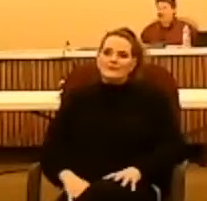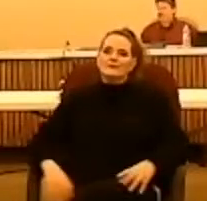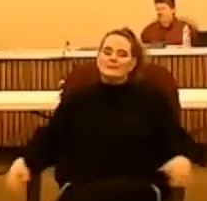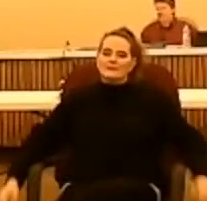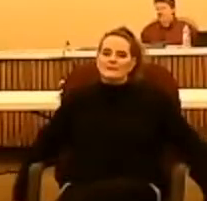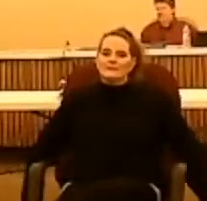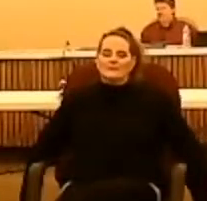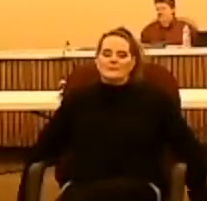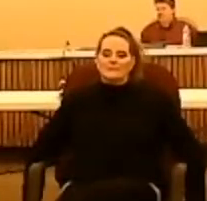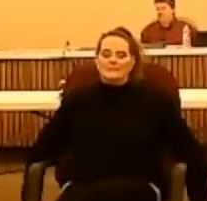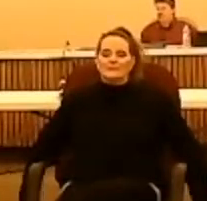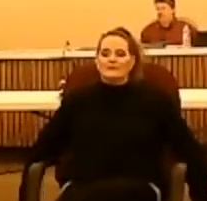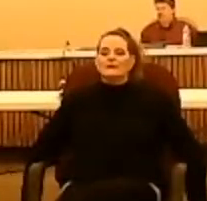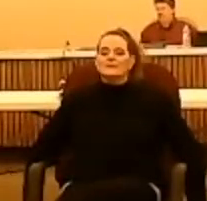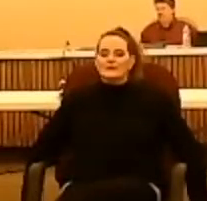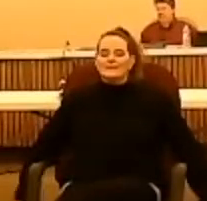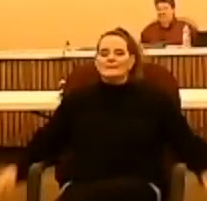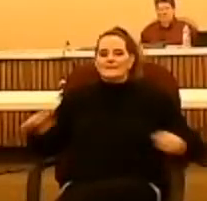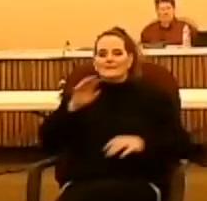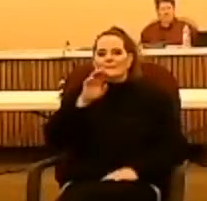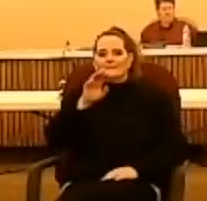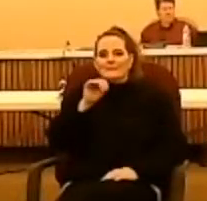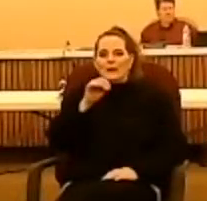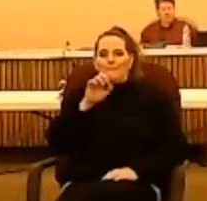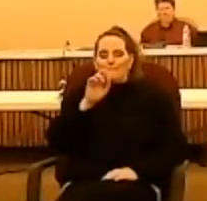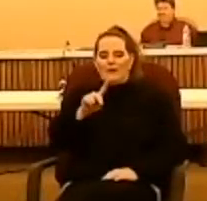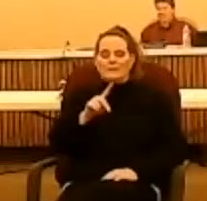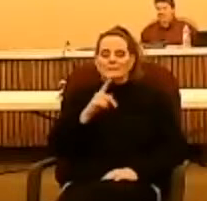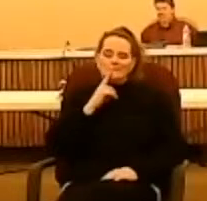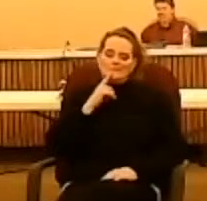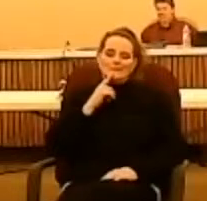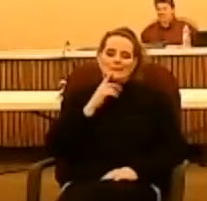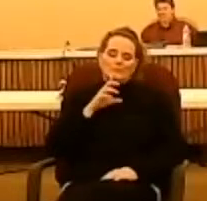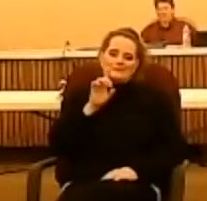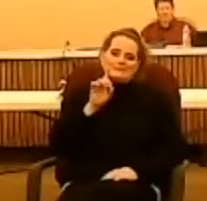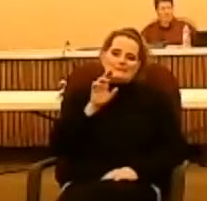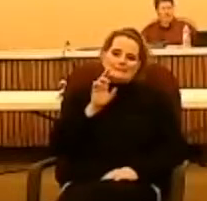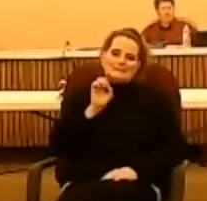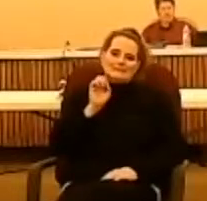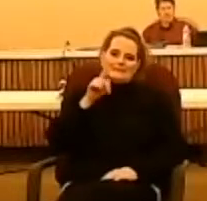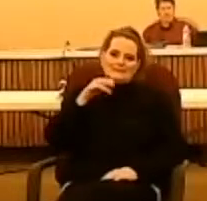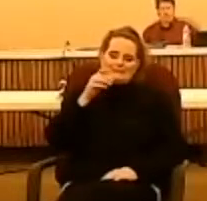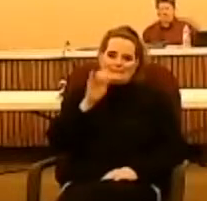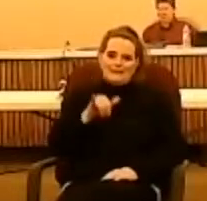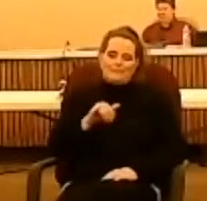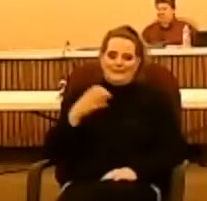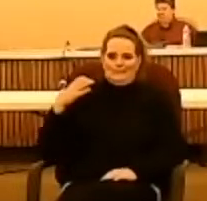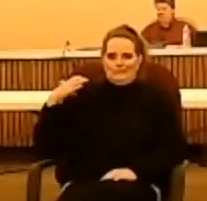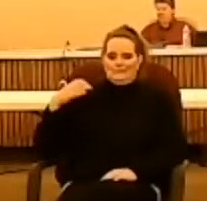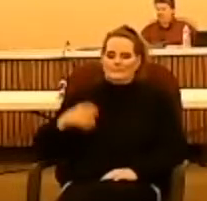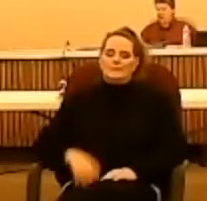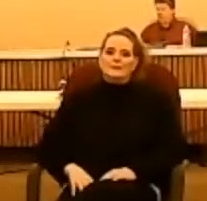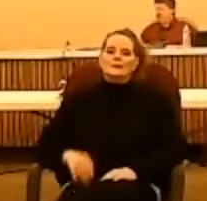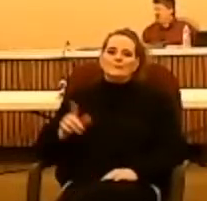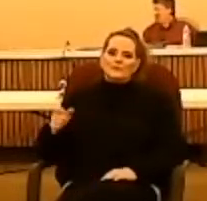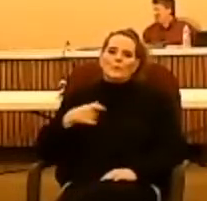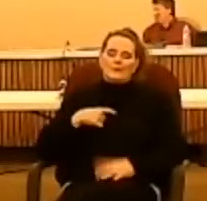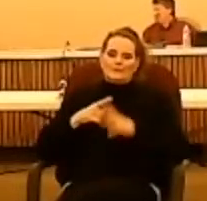so Mark was the deputy chief or Okay. assistant chief or whatever his title was. Yeah, so he's been being groomed to take over for some